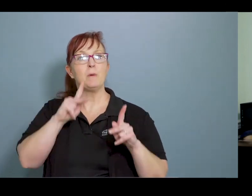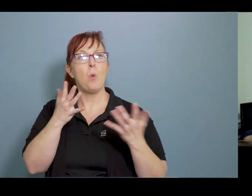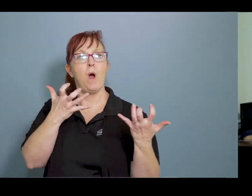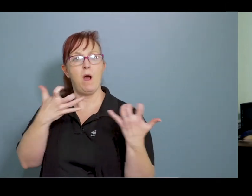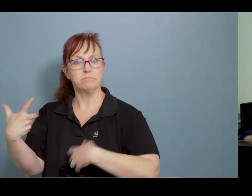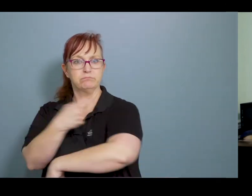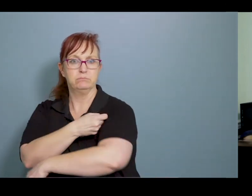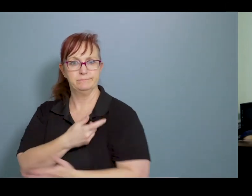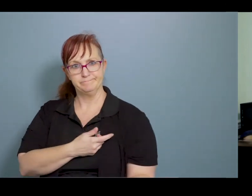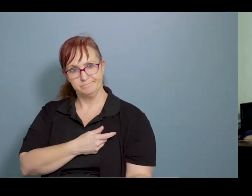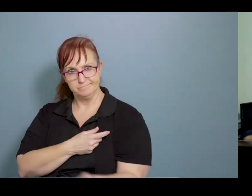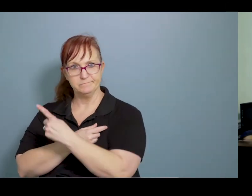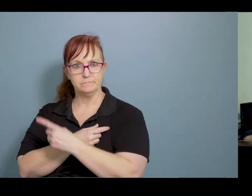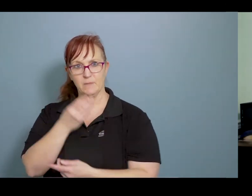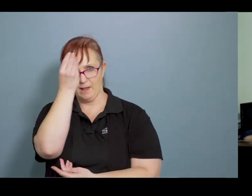vaccinations.